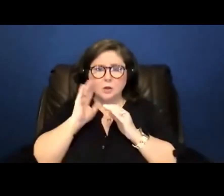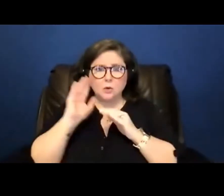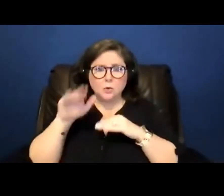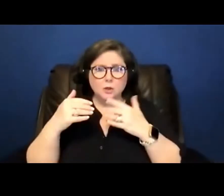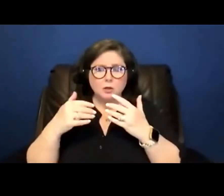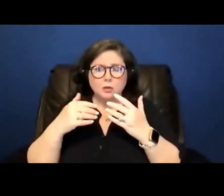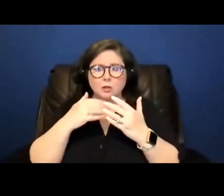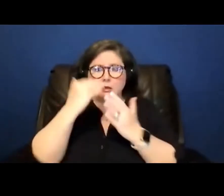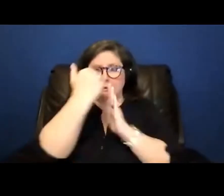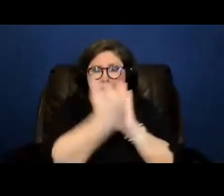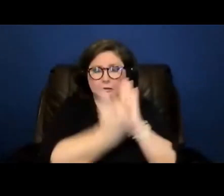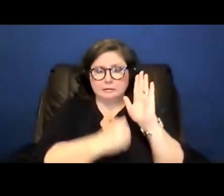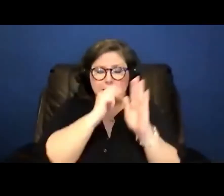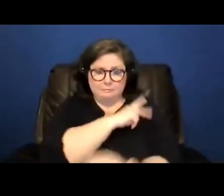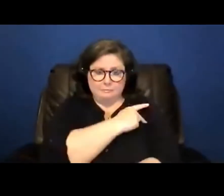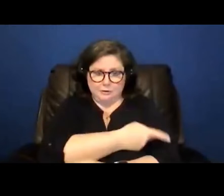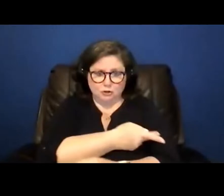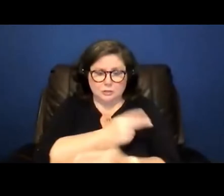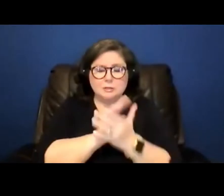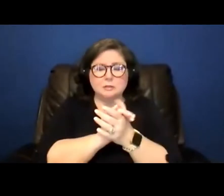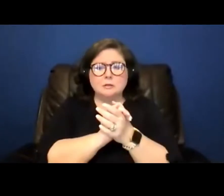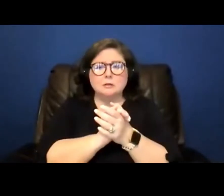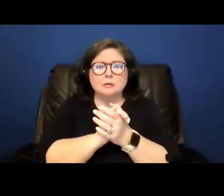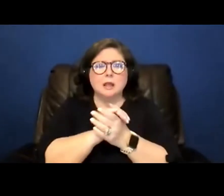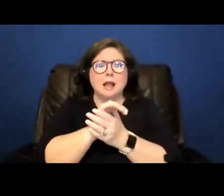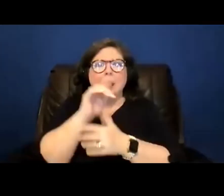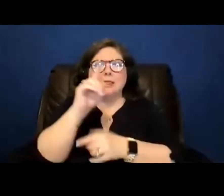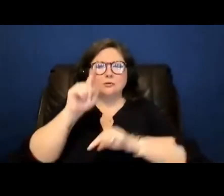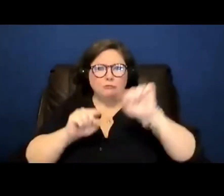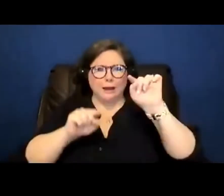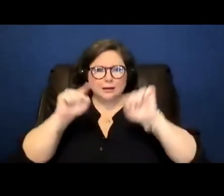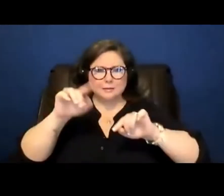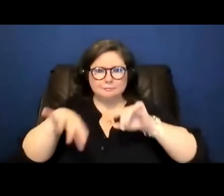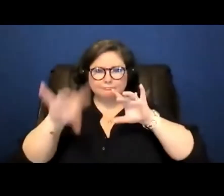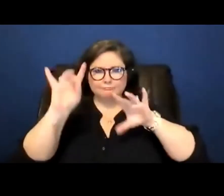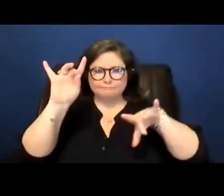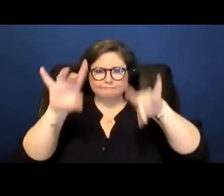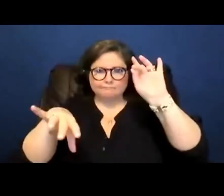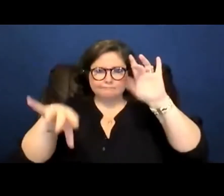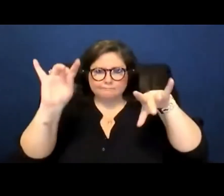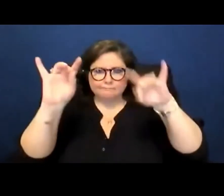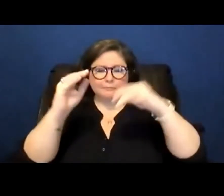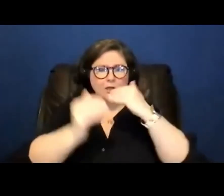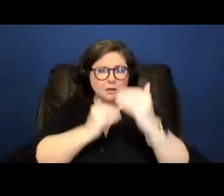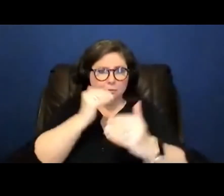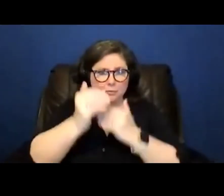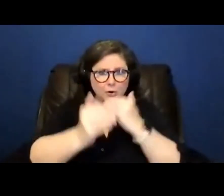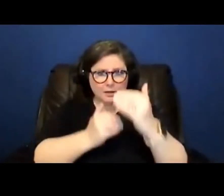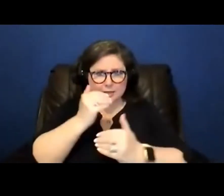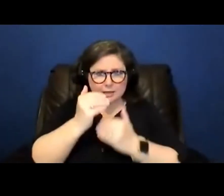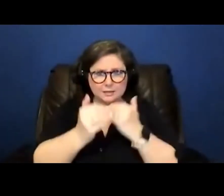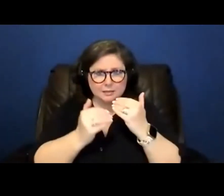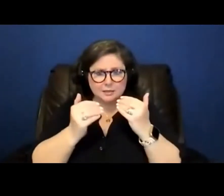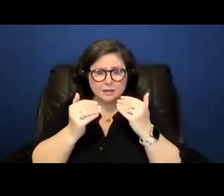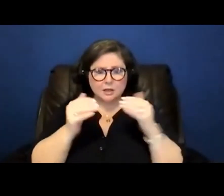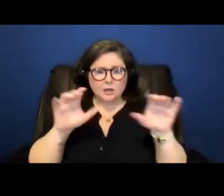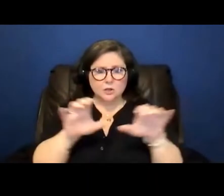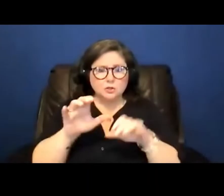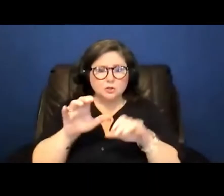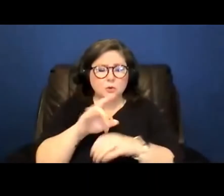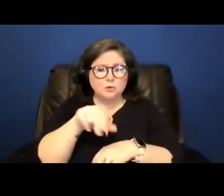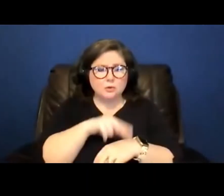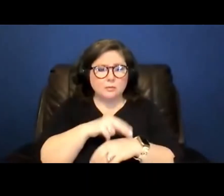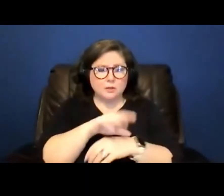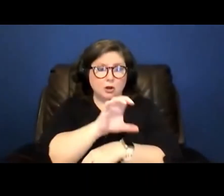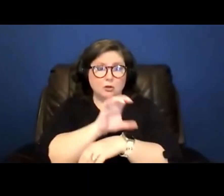patients. What they do next is they randomize them. Randomize is a process that is done usually by a